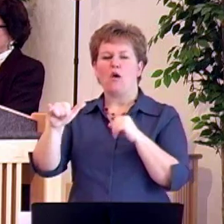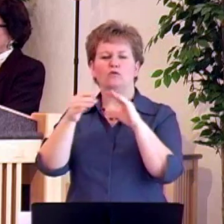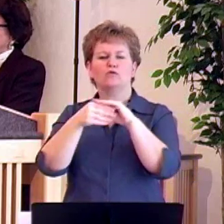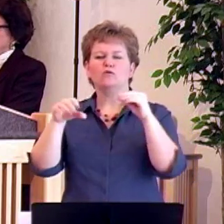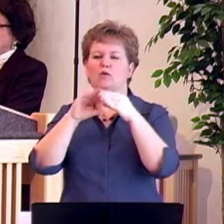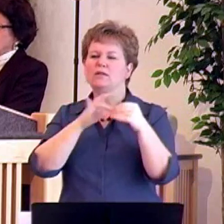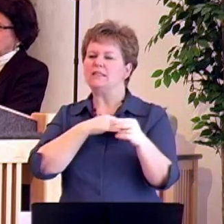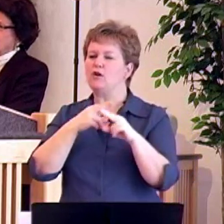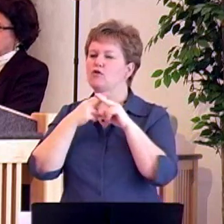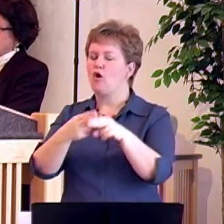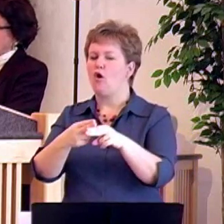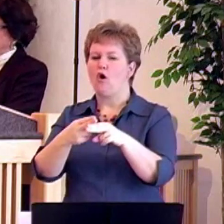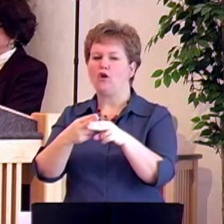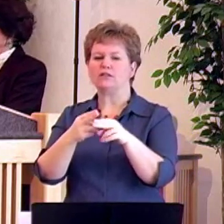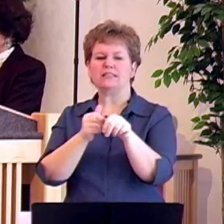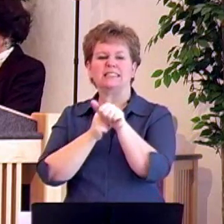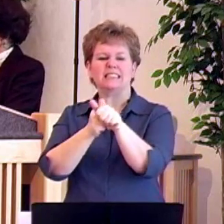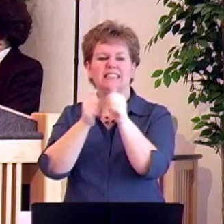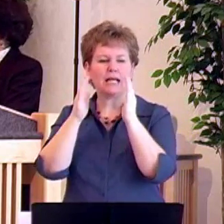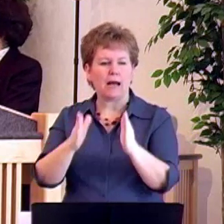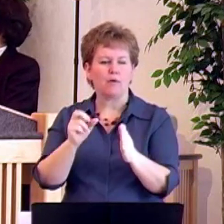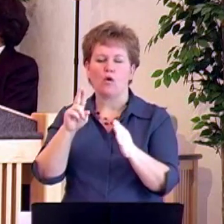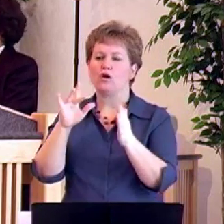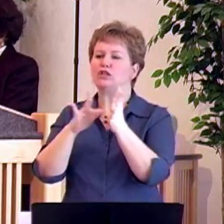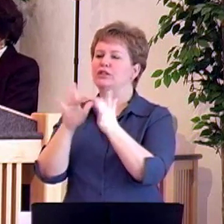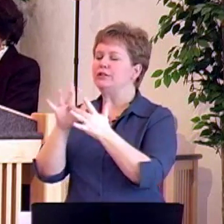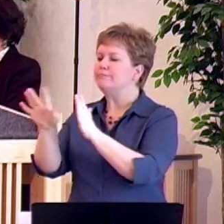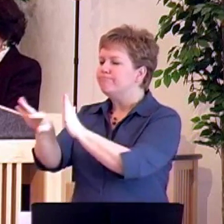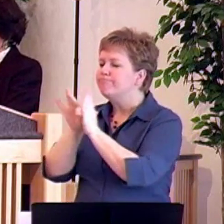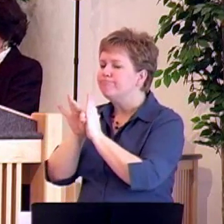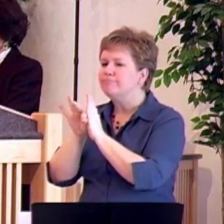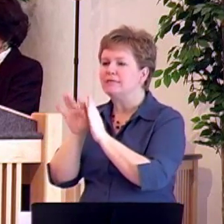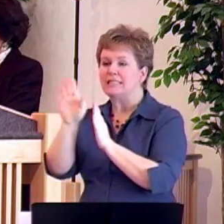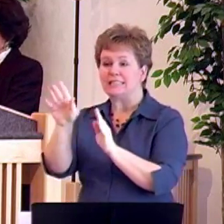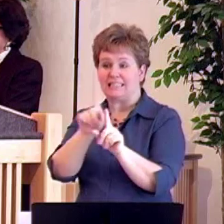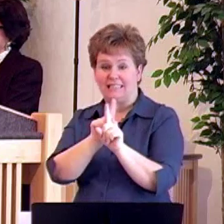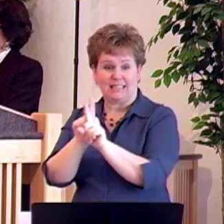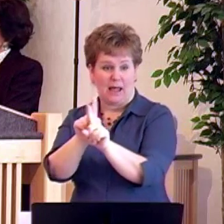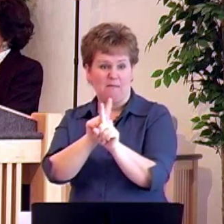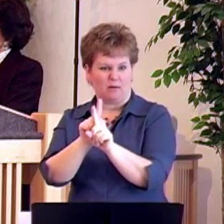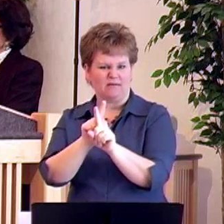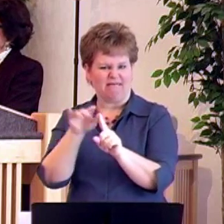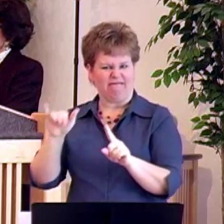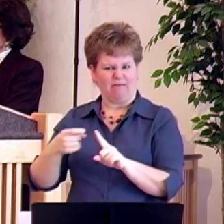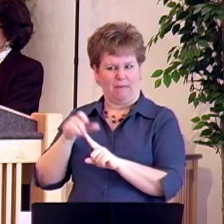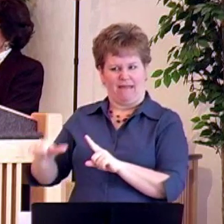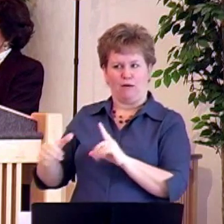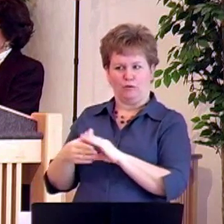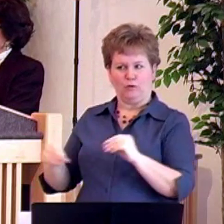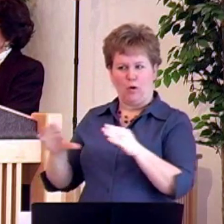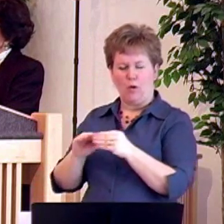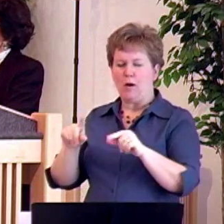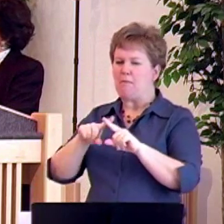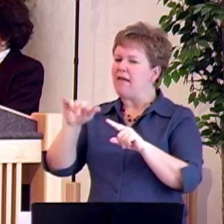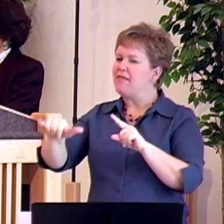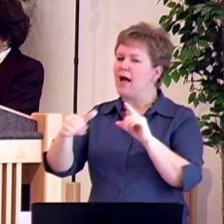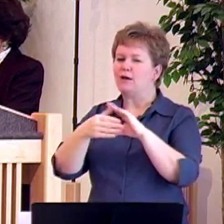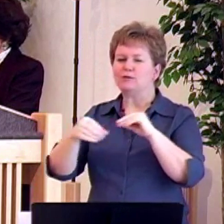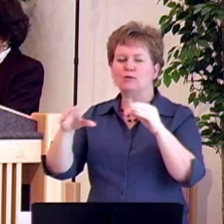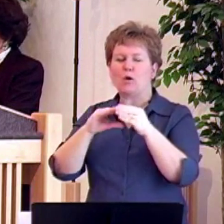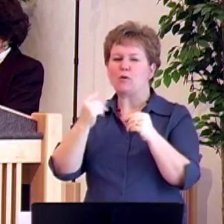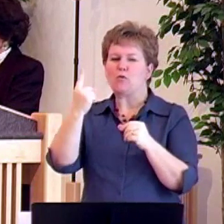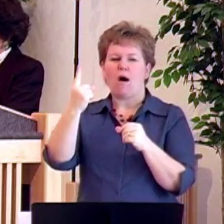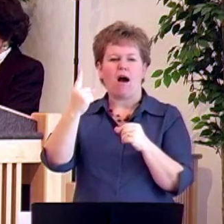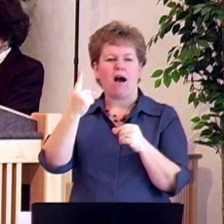this one, Jesus calls the disciples, or Jesus chooses his disciples. But really, this is one of the